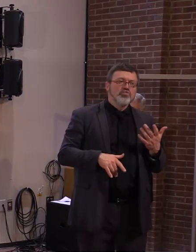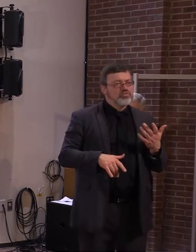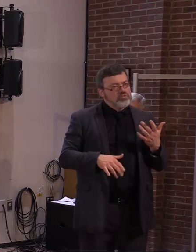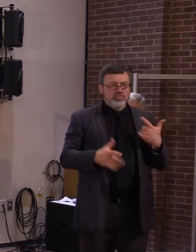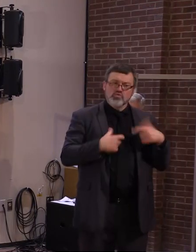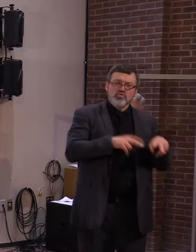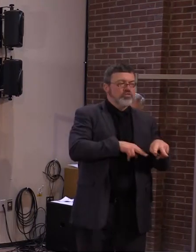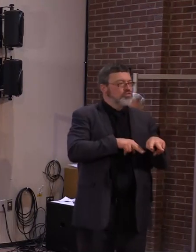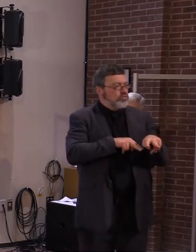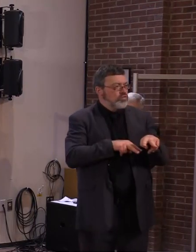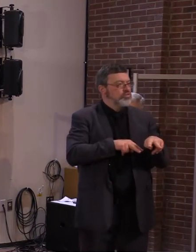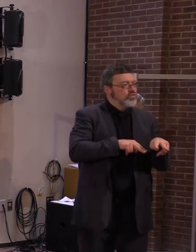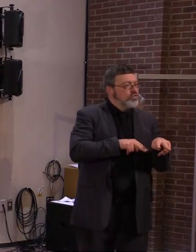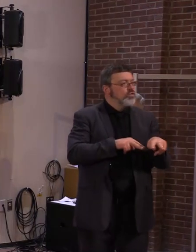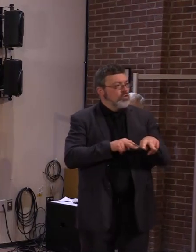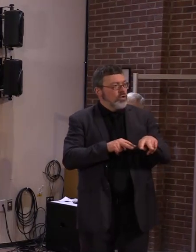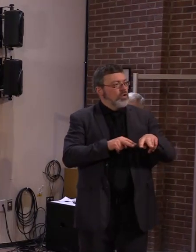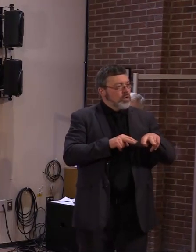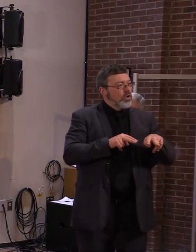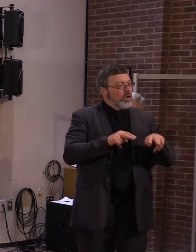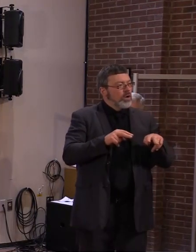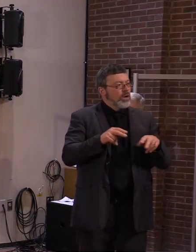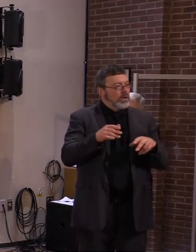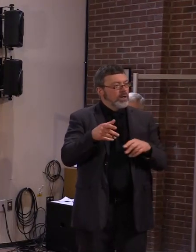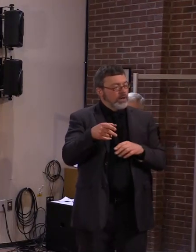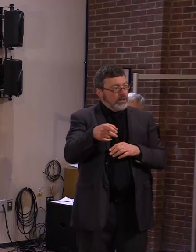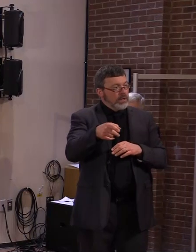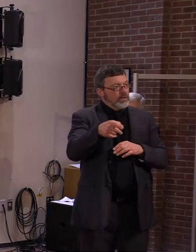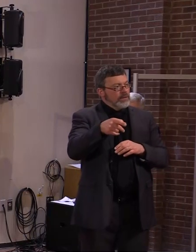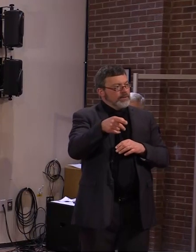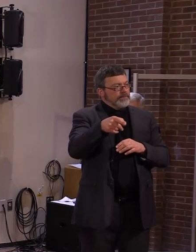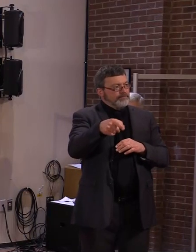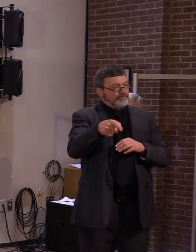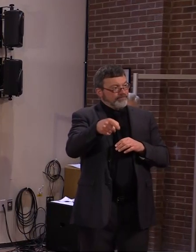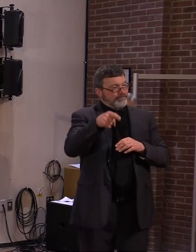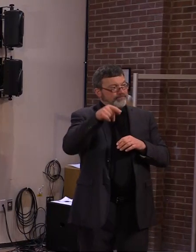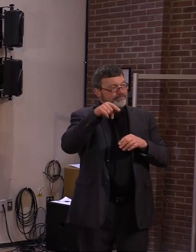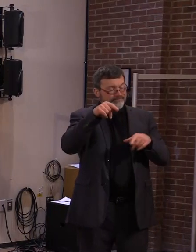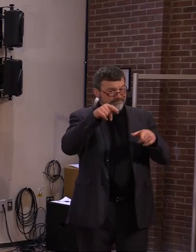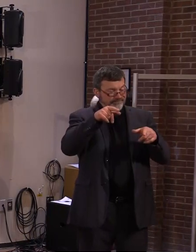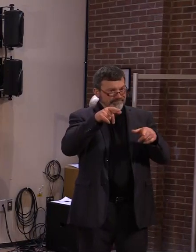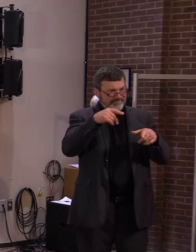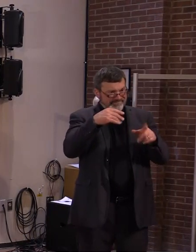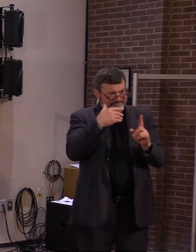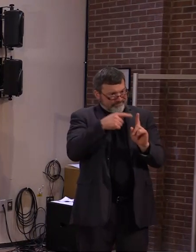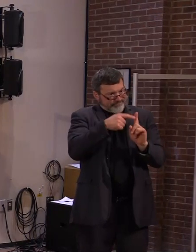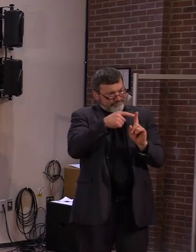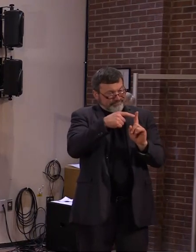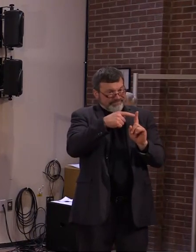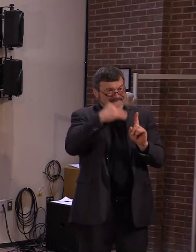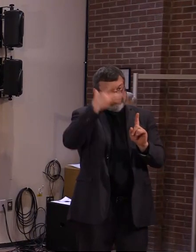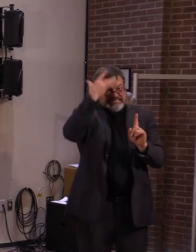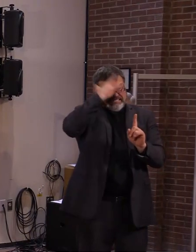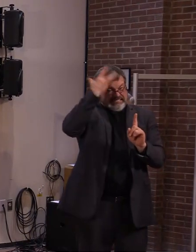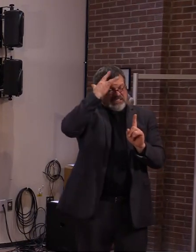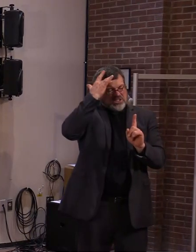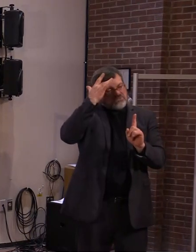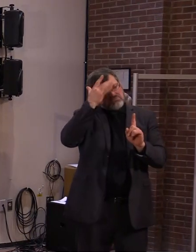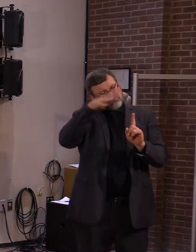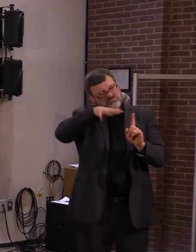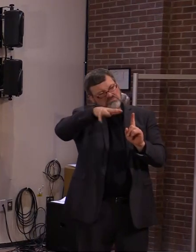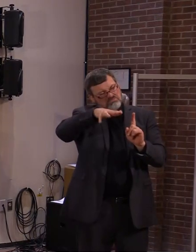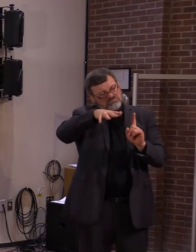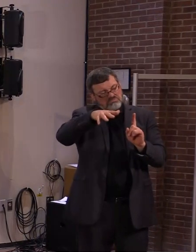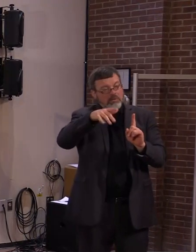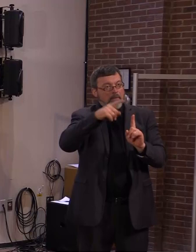not sick enough to be in the hospital, but not well enough to go home. So we were able to free up beds